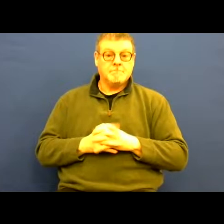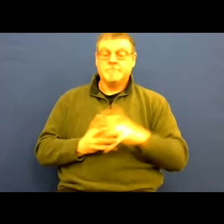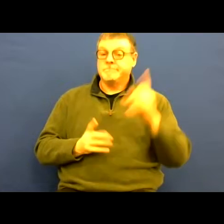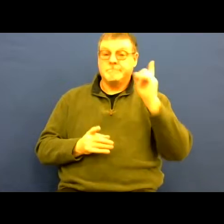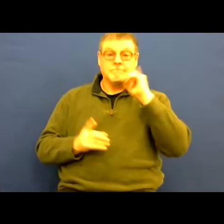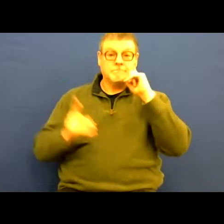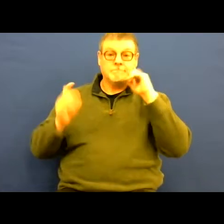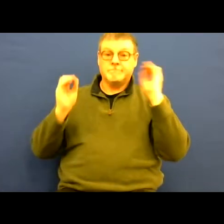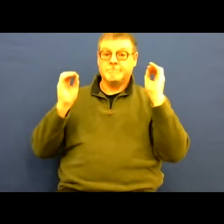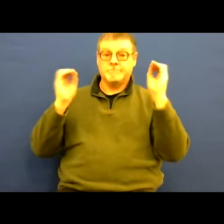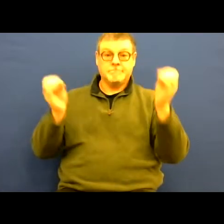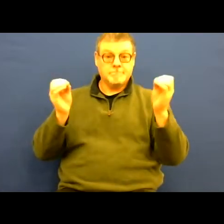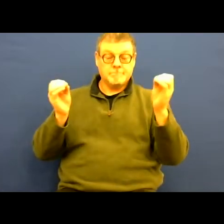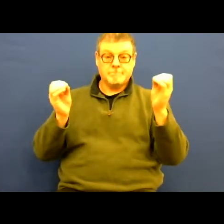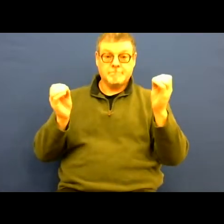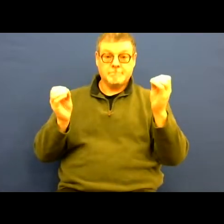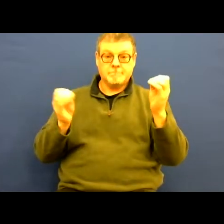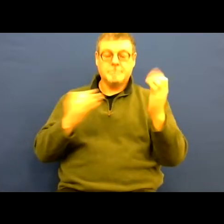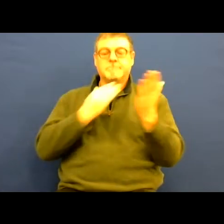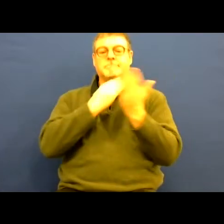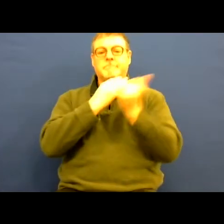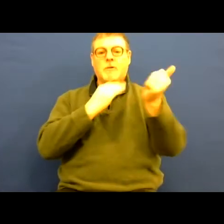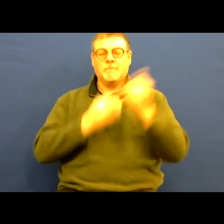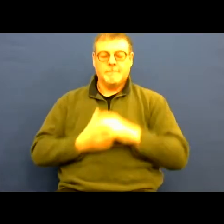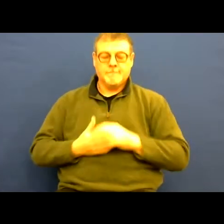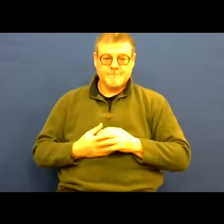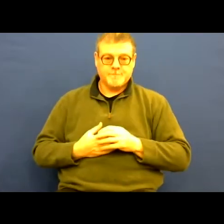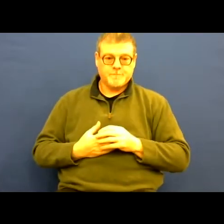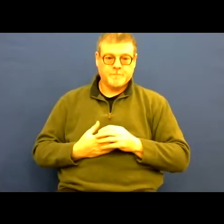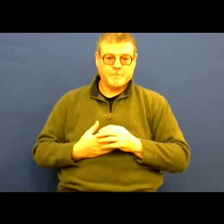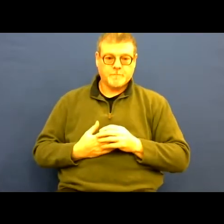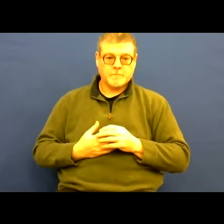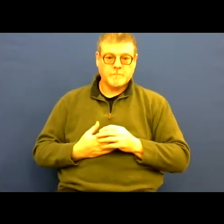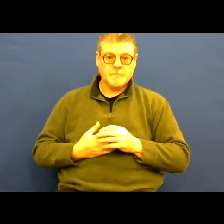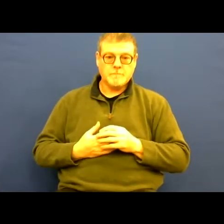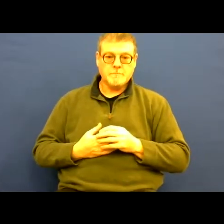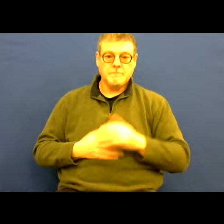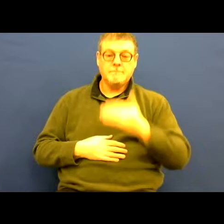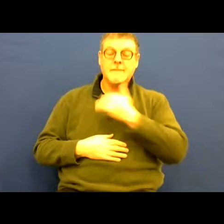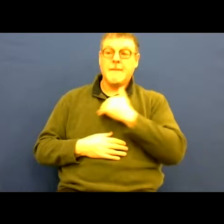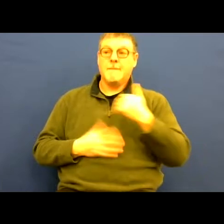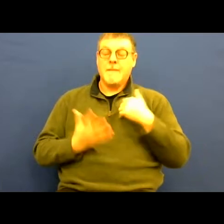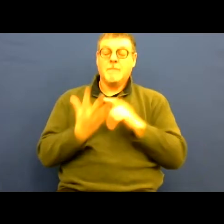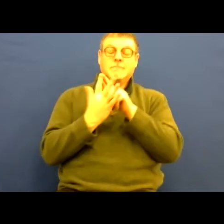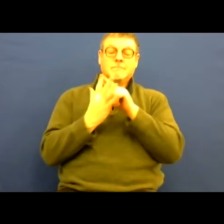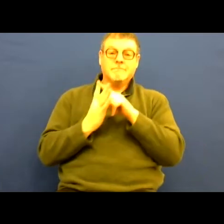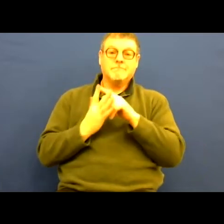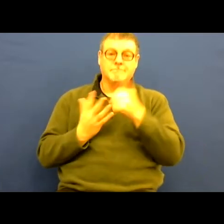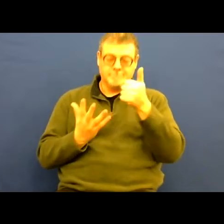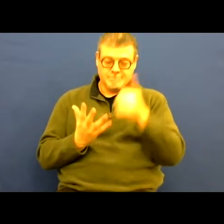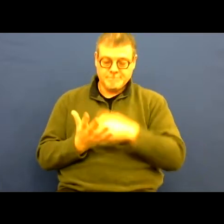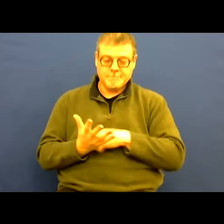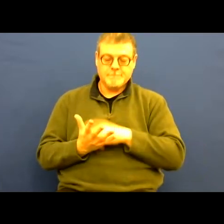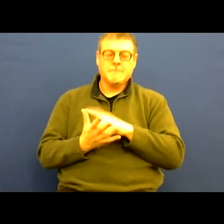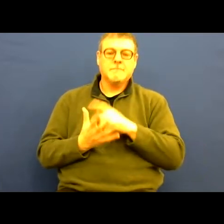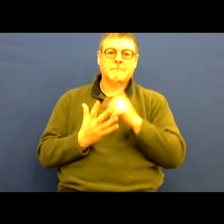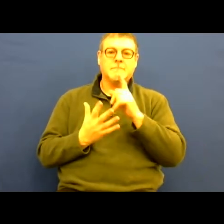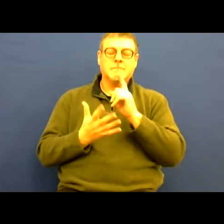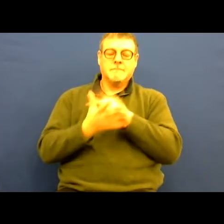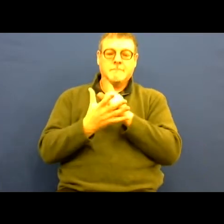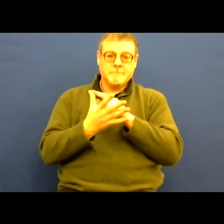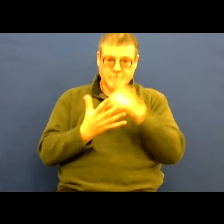Hearing and seeing none, please call the roll. Councilmember Safranik, Aye. Councilmember